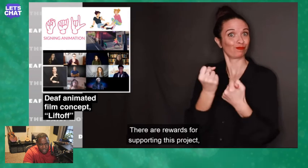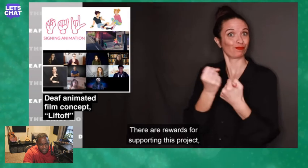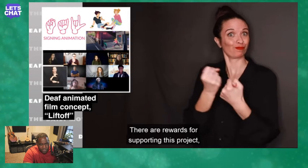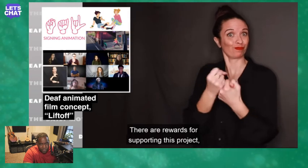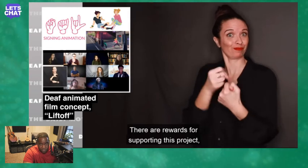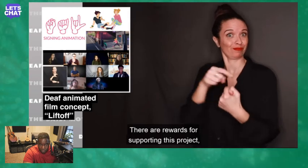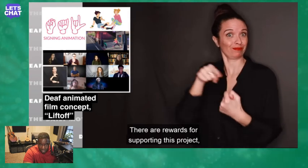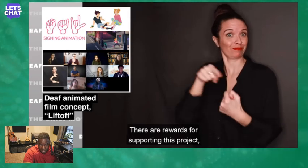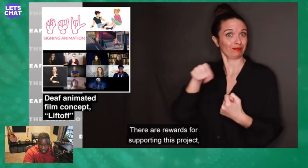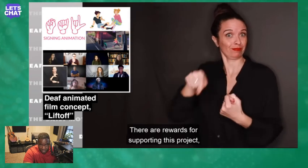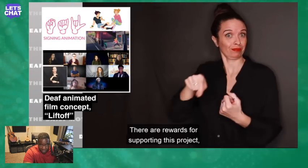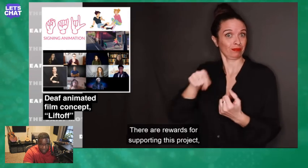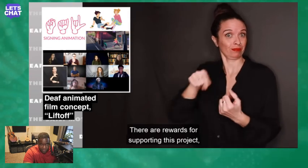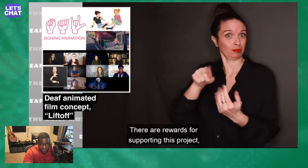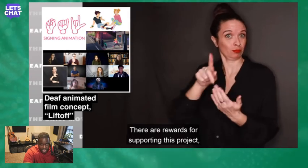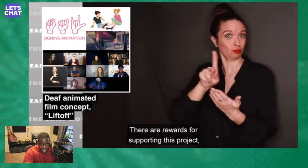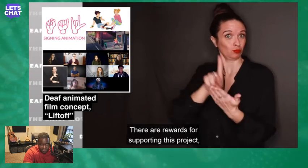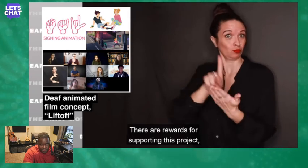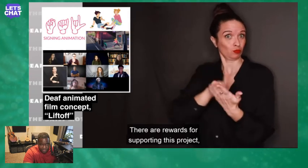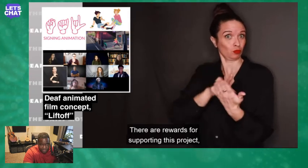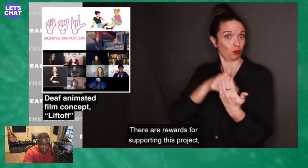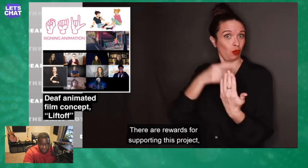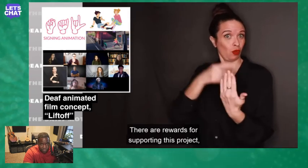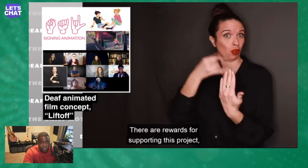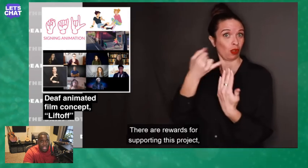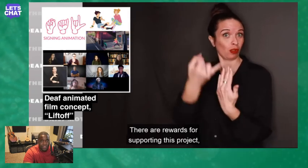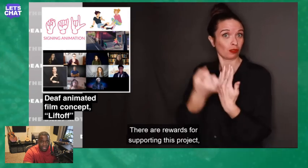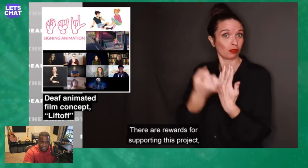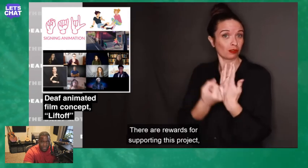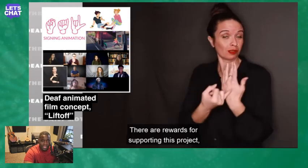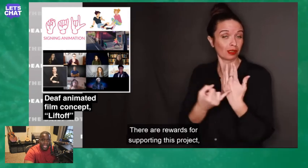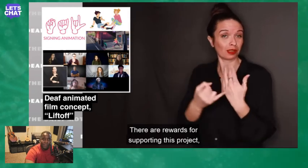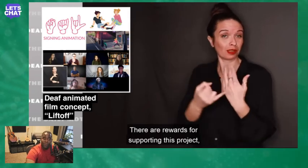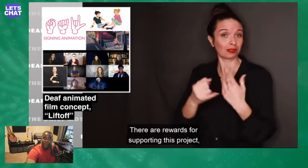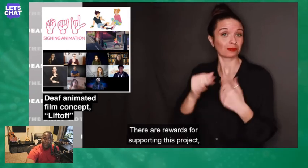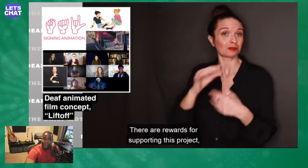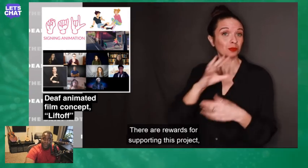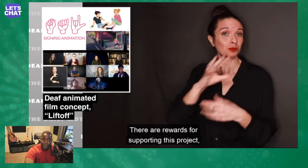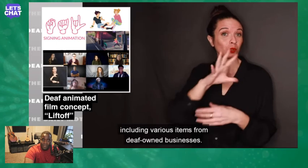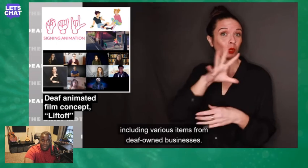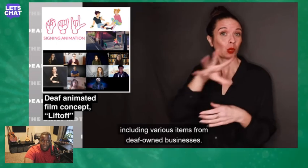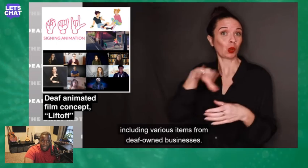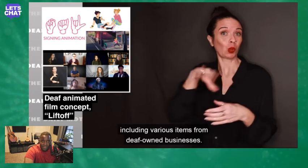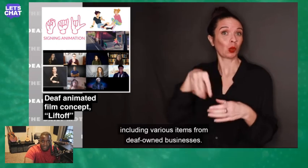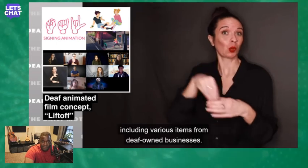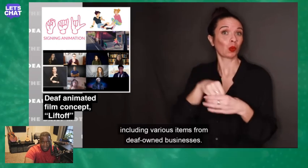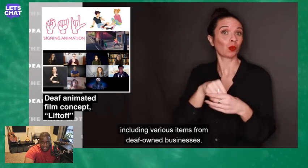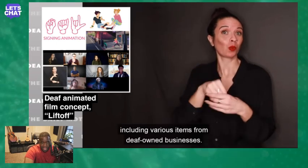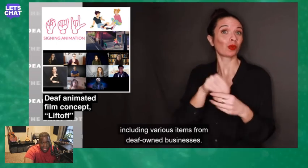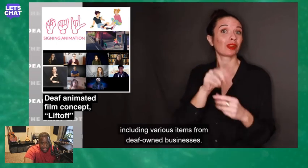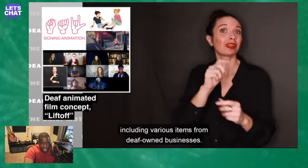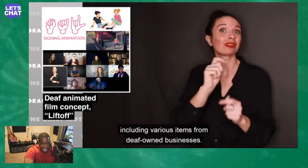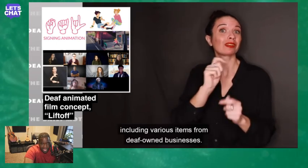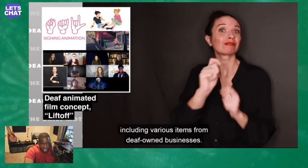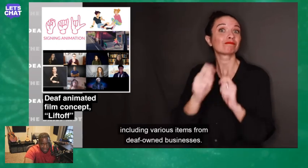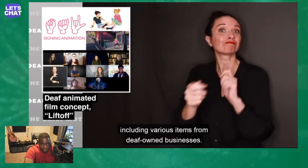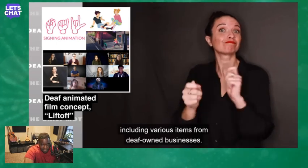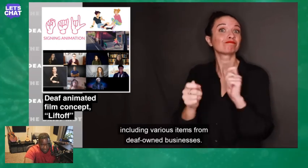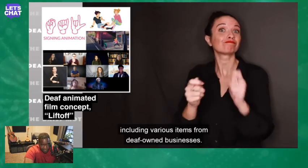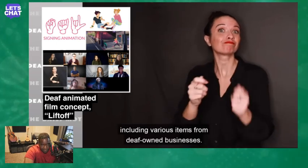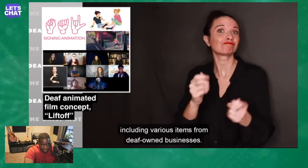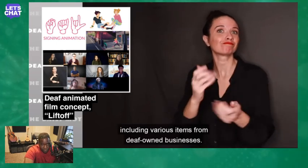for supporting that project. You can get rewards for supporting that project